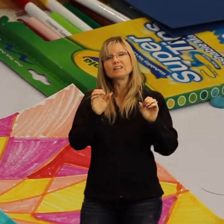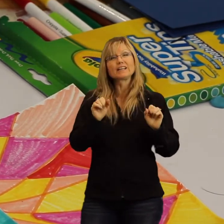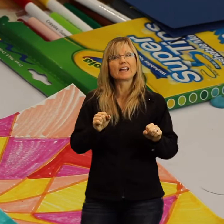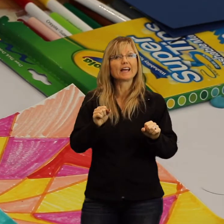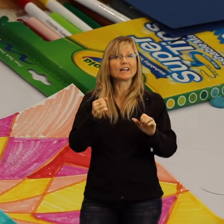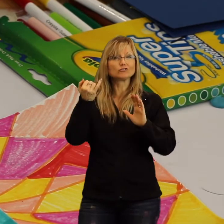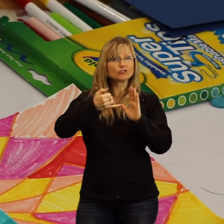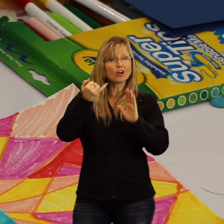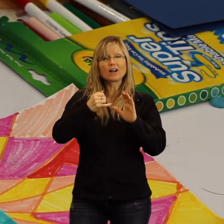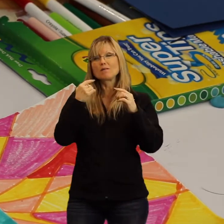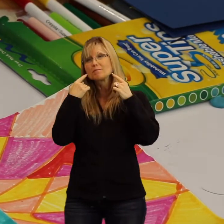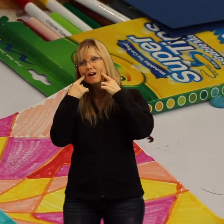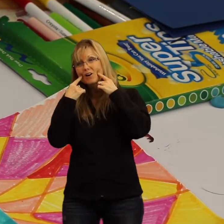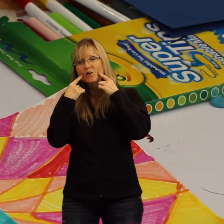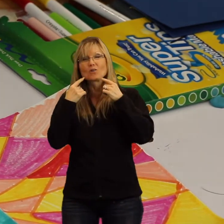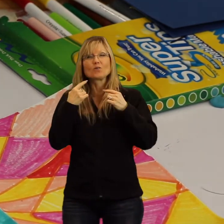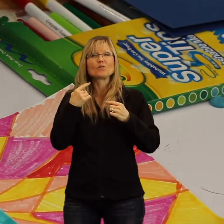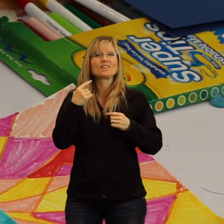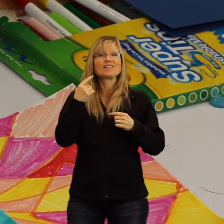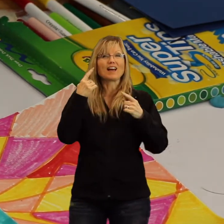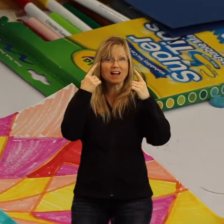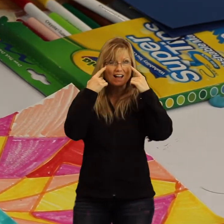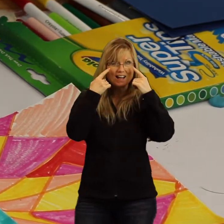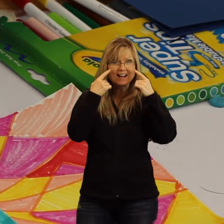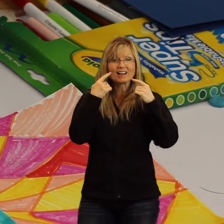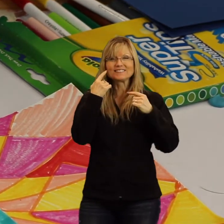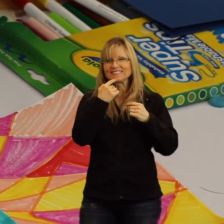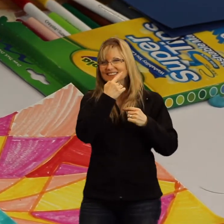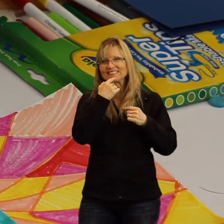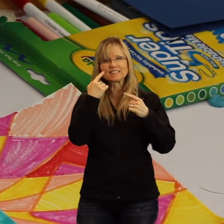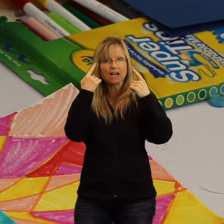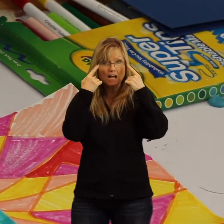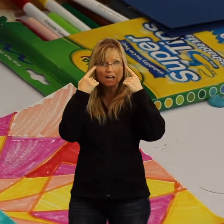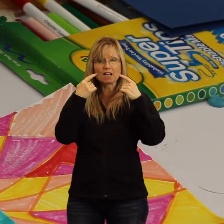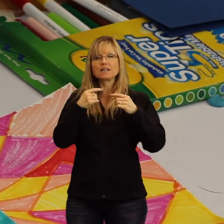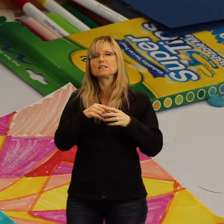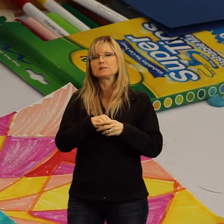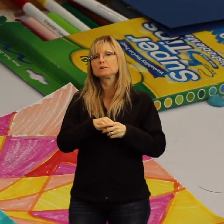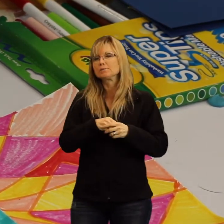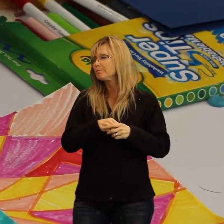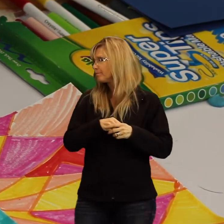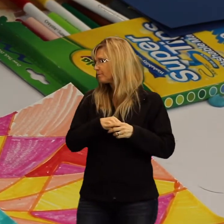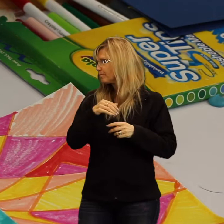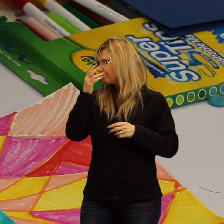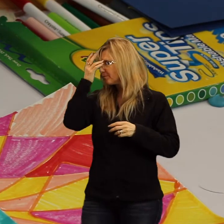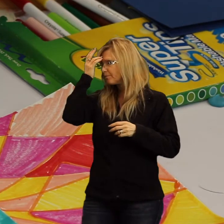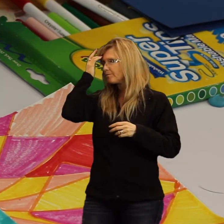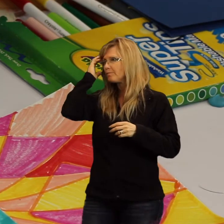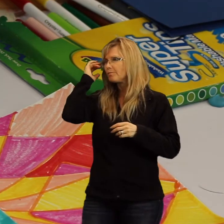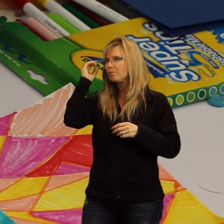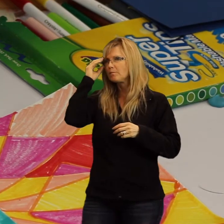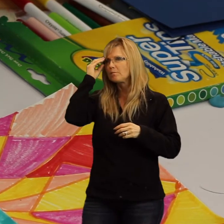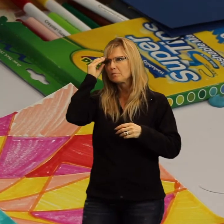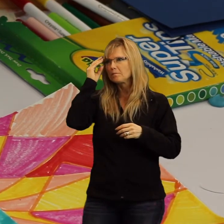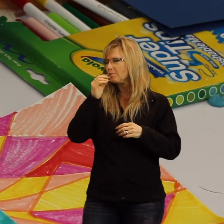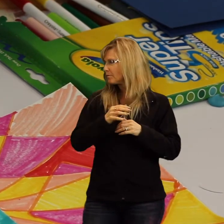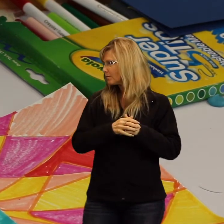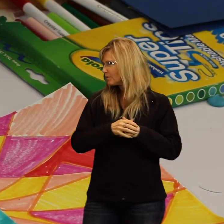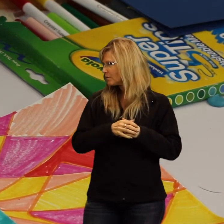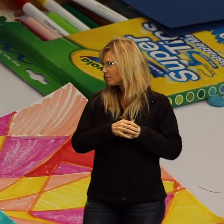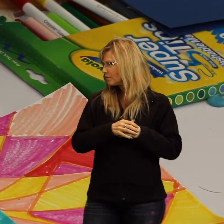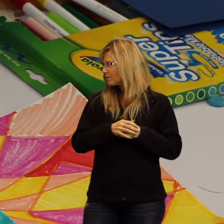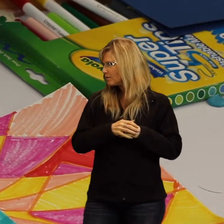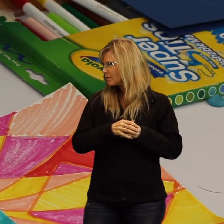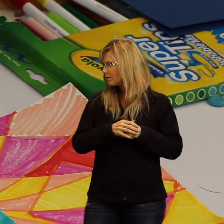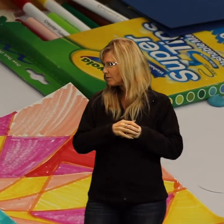mouth, eyes. So maybe I'll just draw like kind of like a circle,